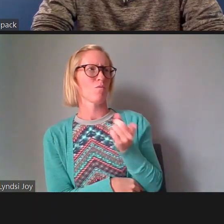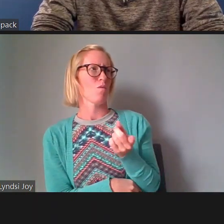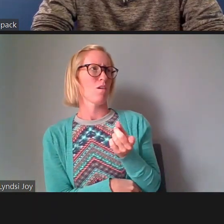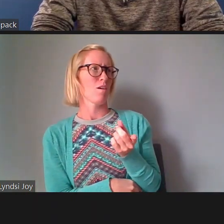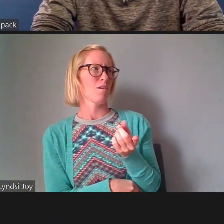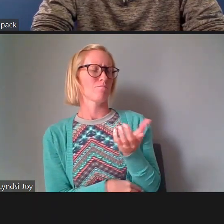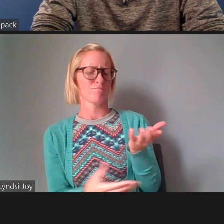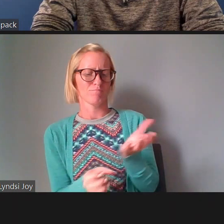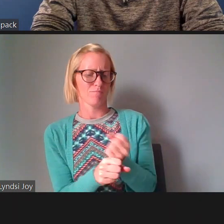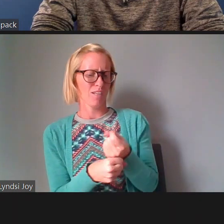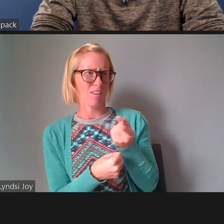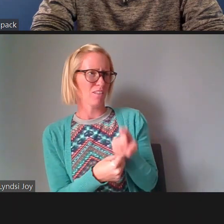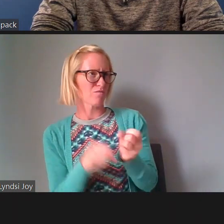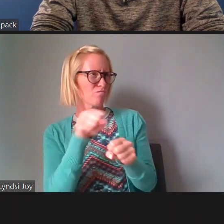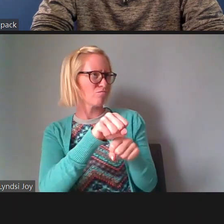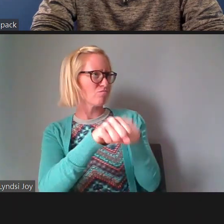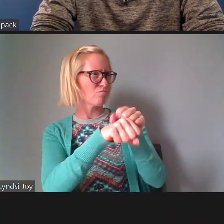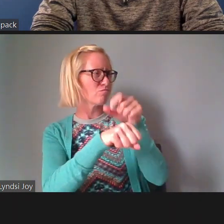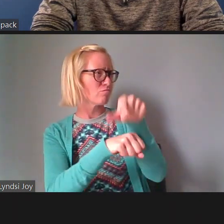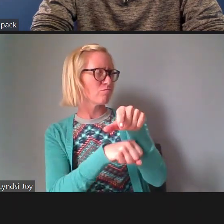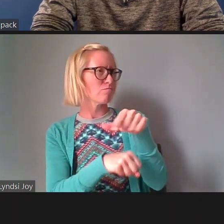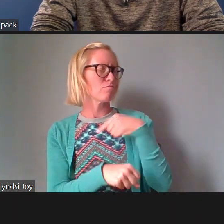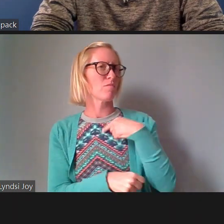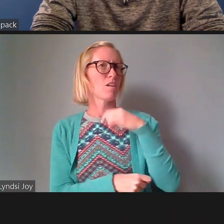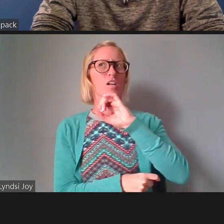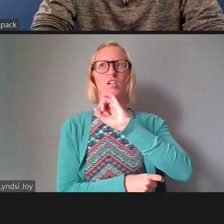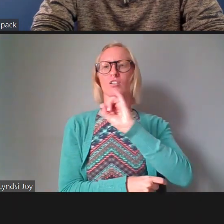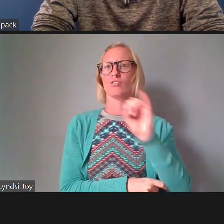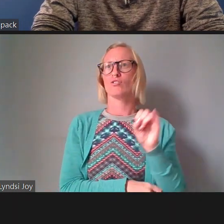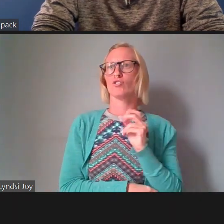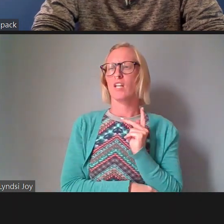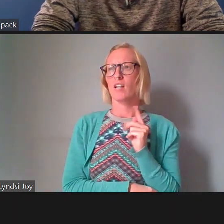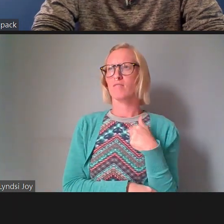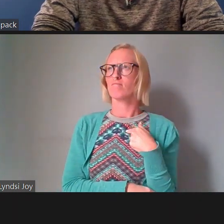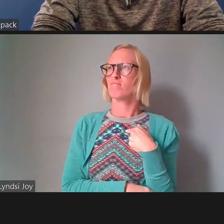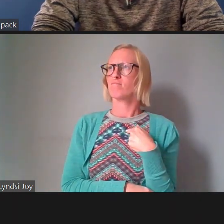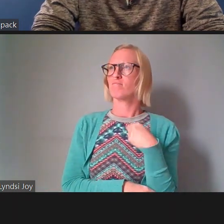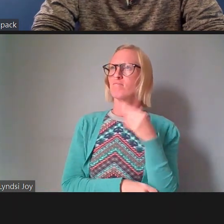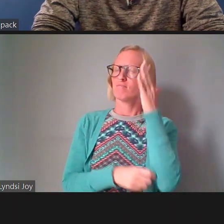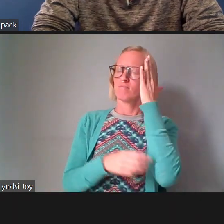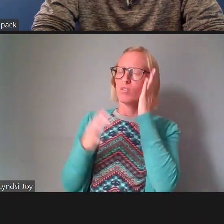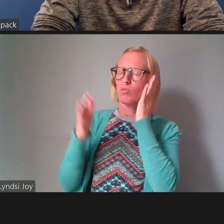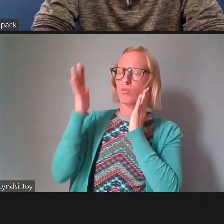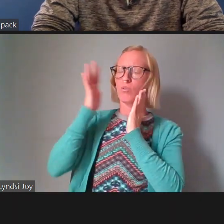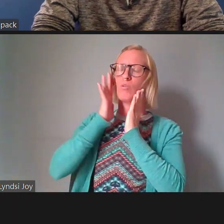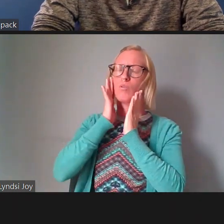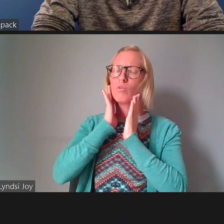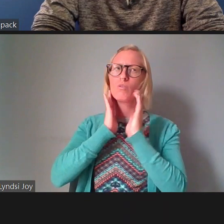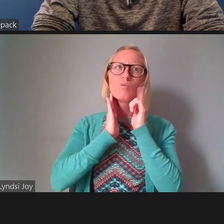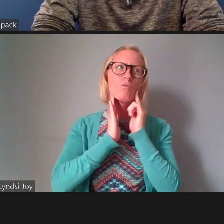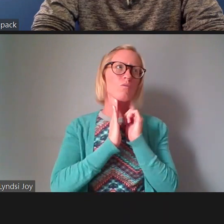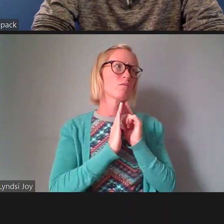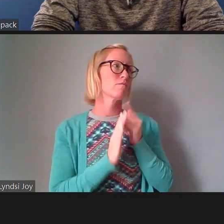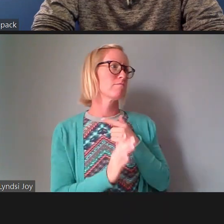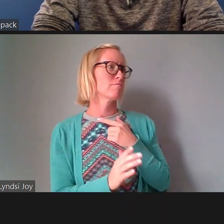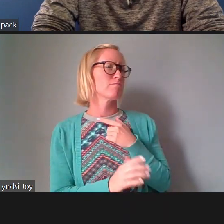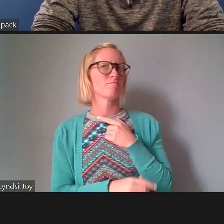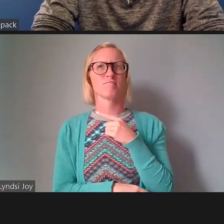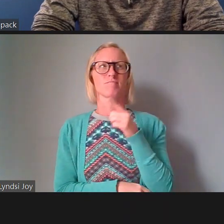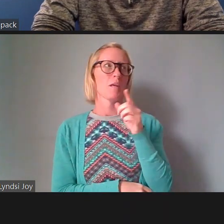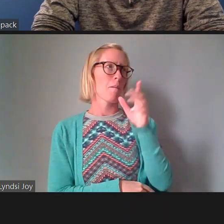Jack paused, wiping the sweat from his face. Ralph stood by him, breathless. Men? Jack shook his